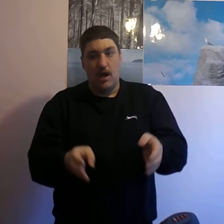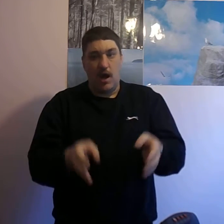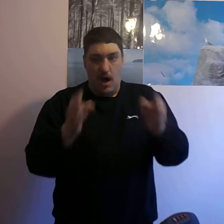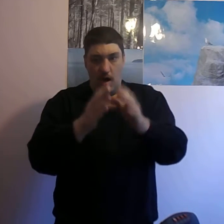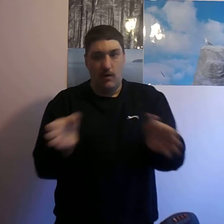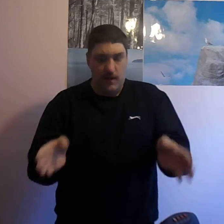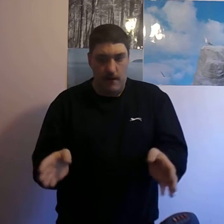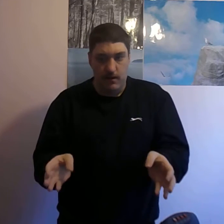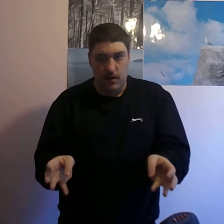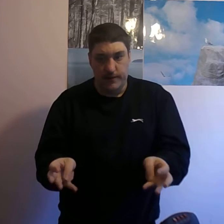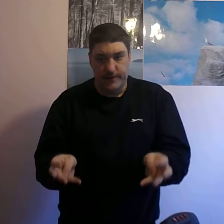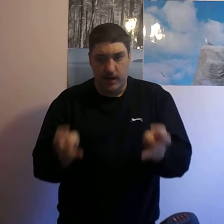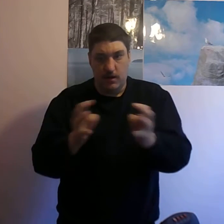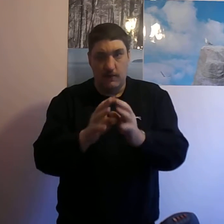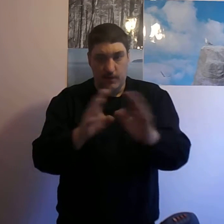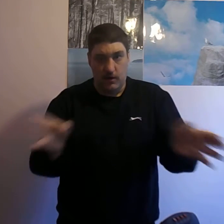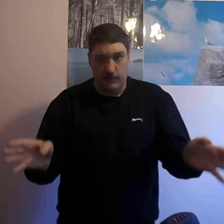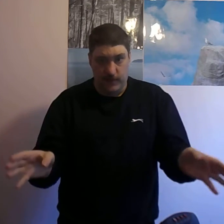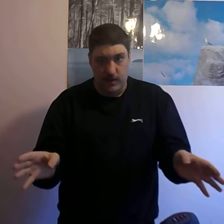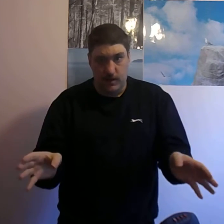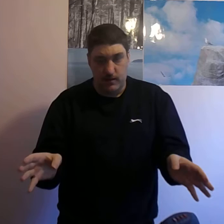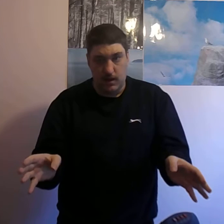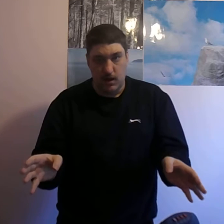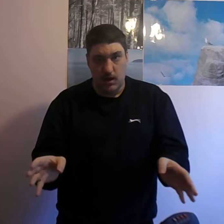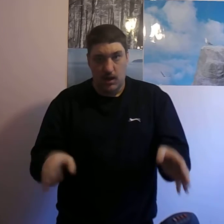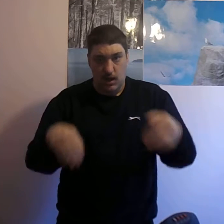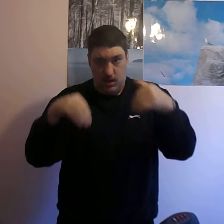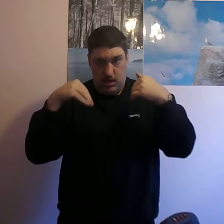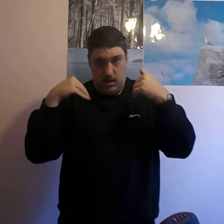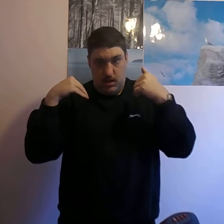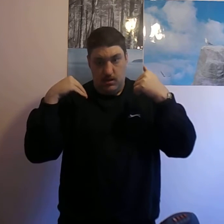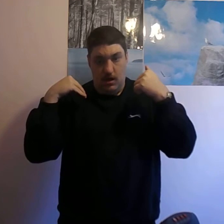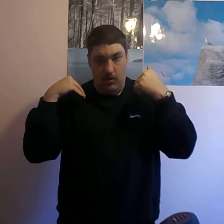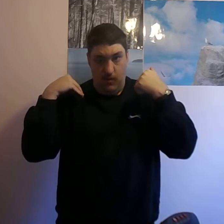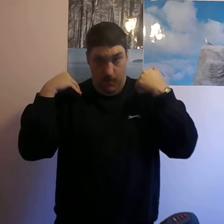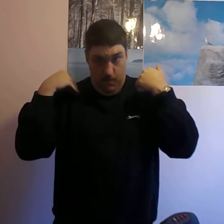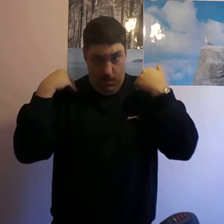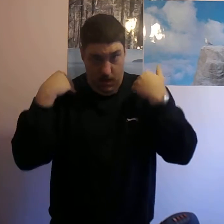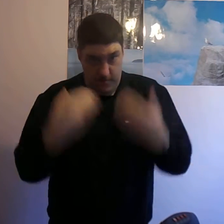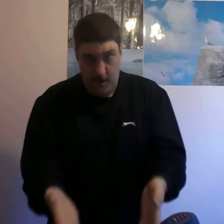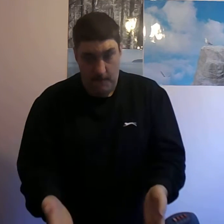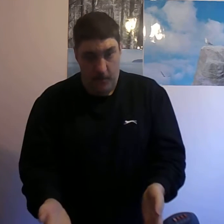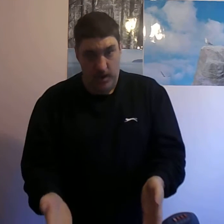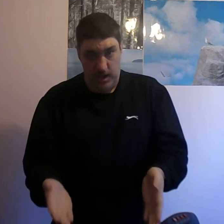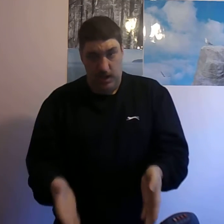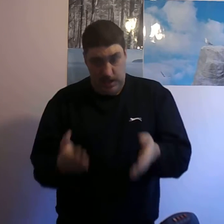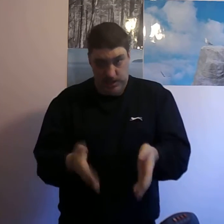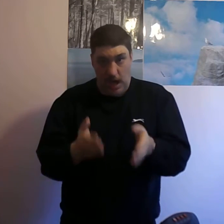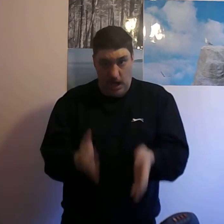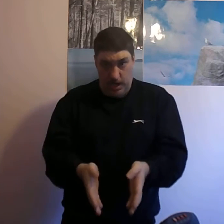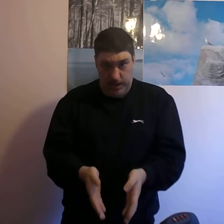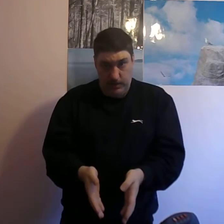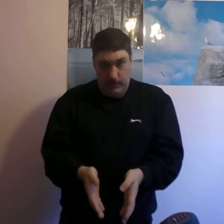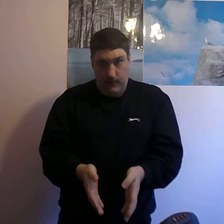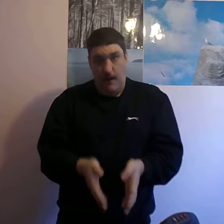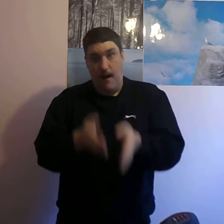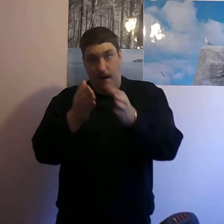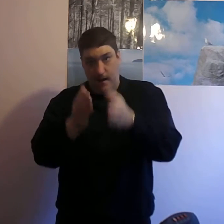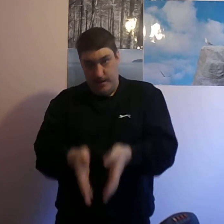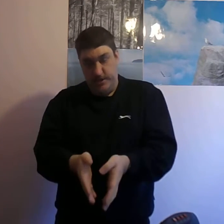I want Caroline to take over the whole facility. So at some point he died, and she